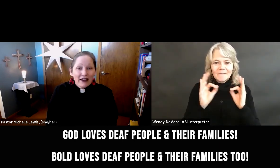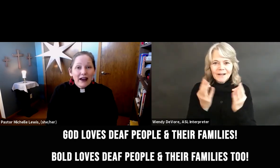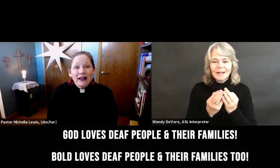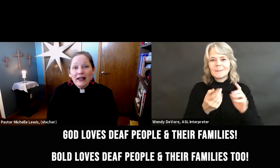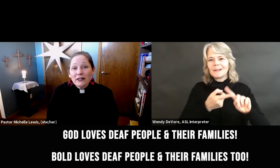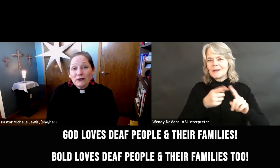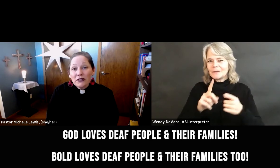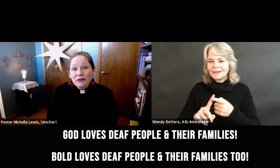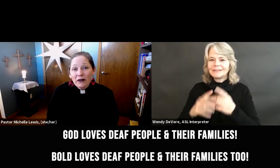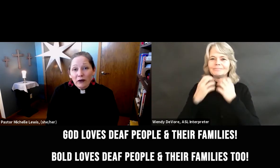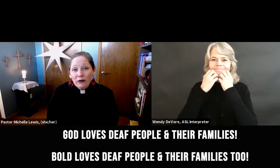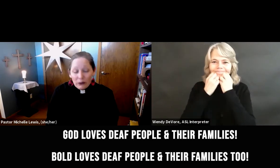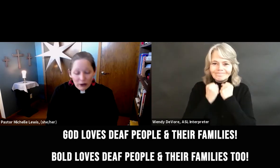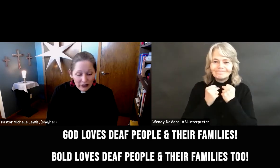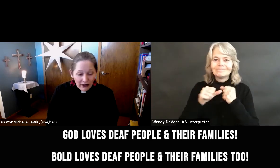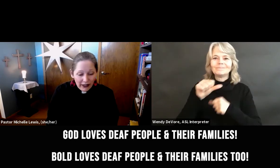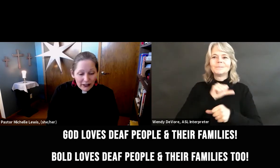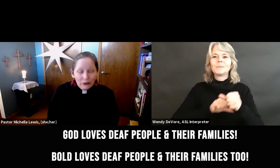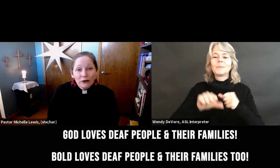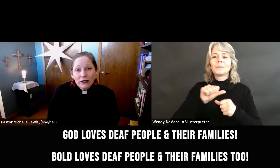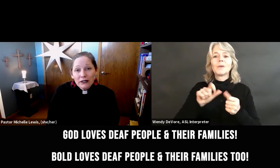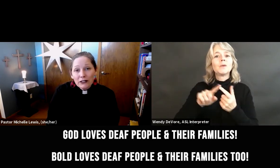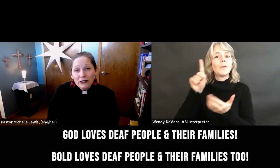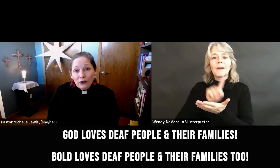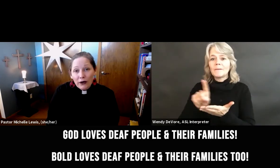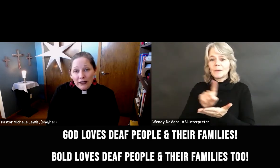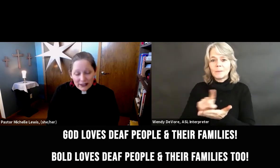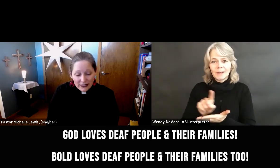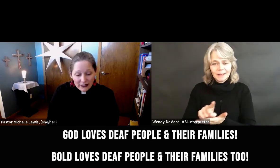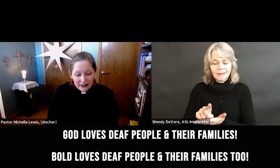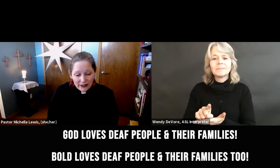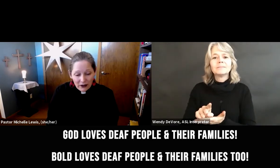And as we do every week, we invite you to join us in this calling.